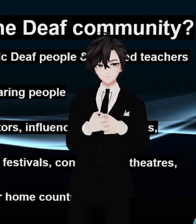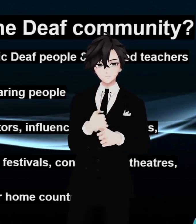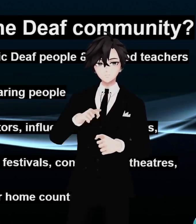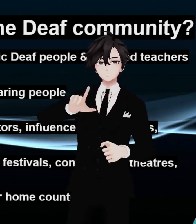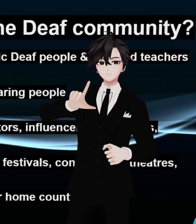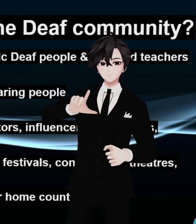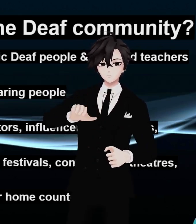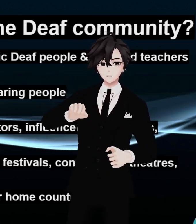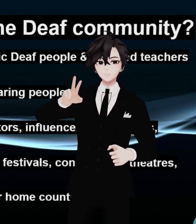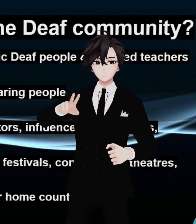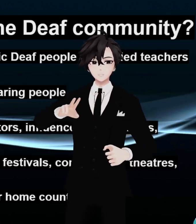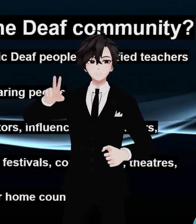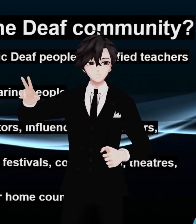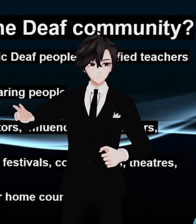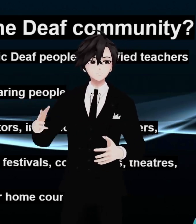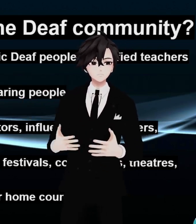back in 2022.